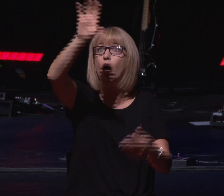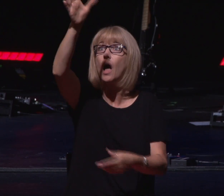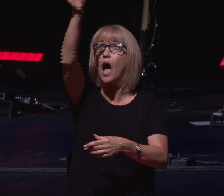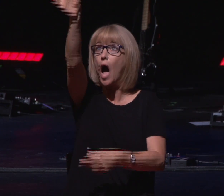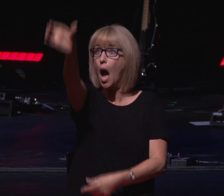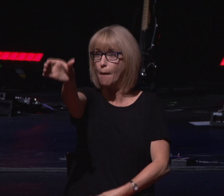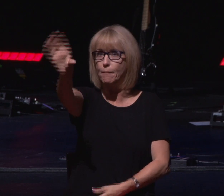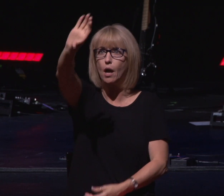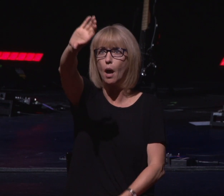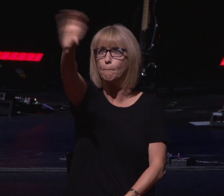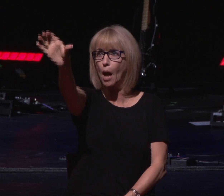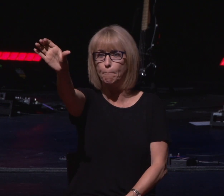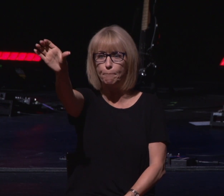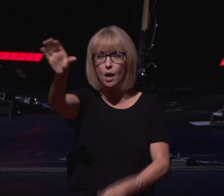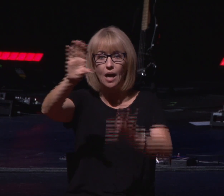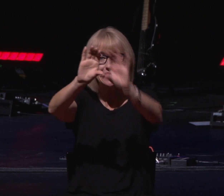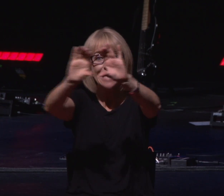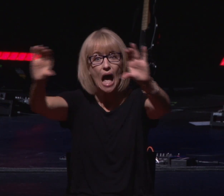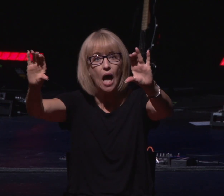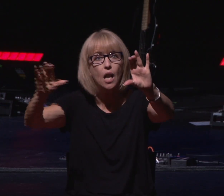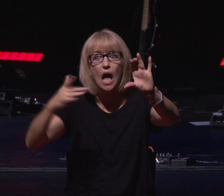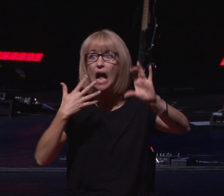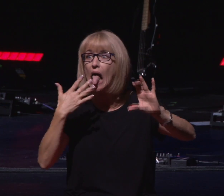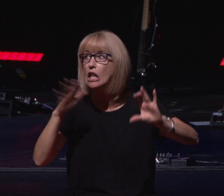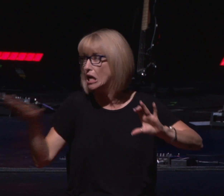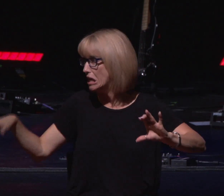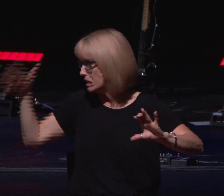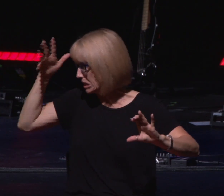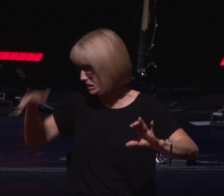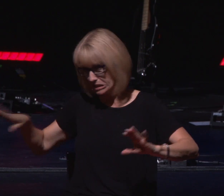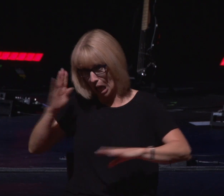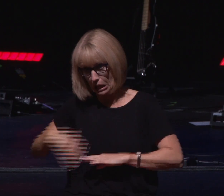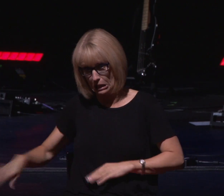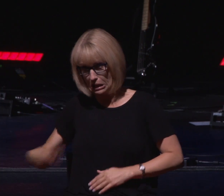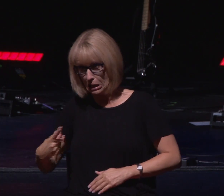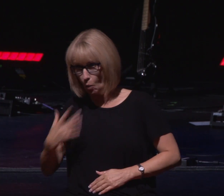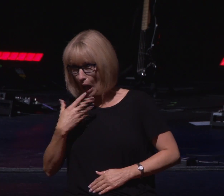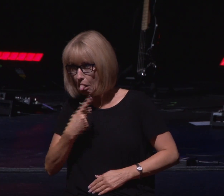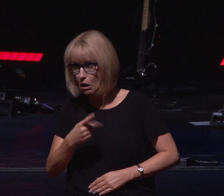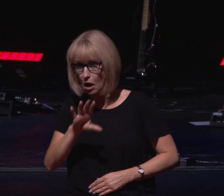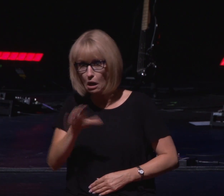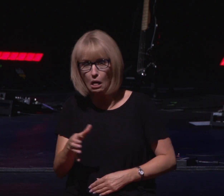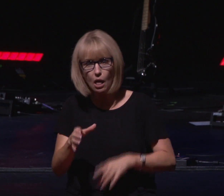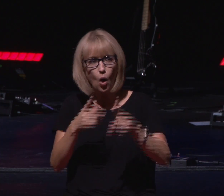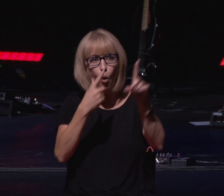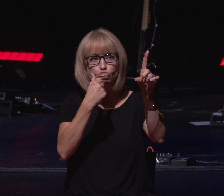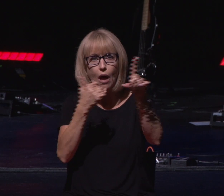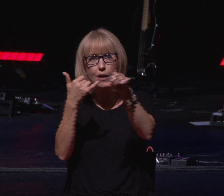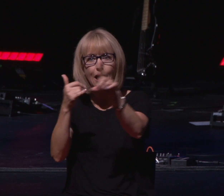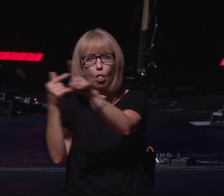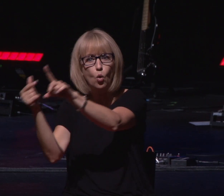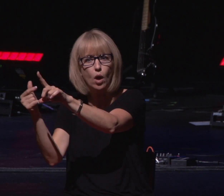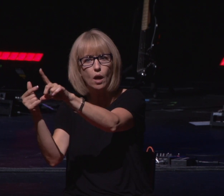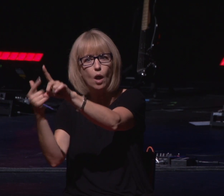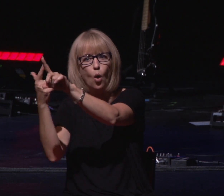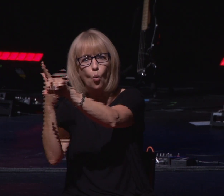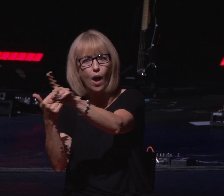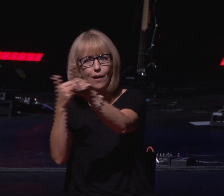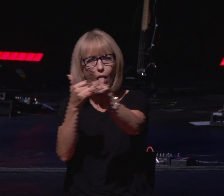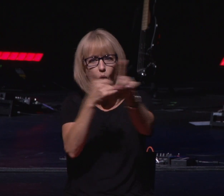really messed him up, because he didn't know what it was. He'd say, what color is it, before you go through this intersection? Now, God has not called us to be